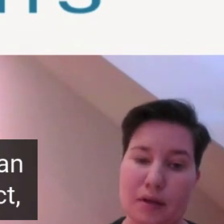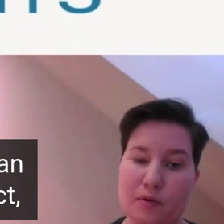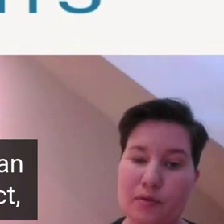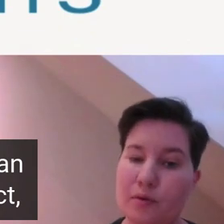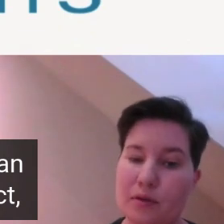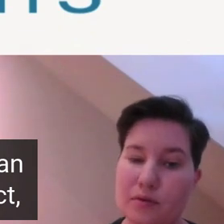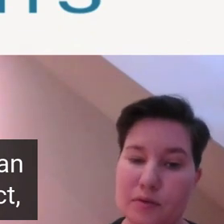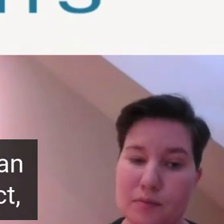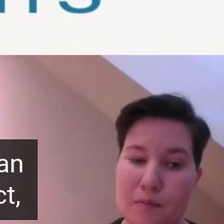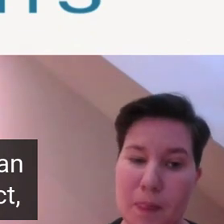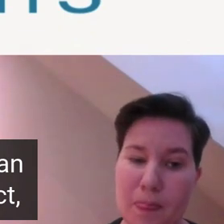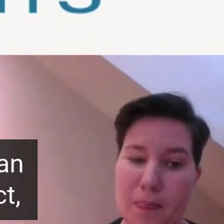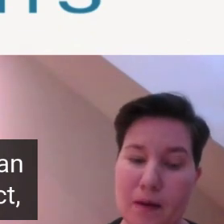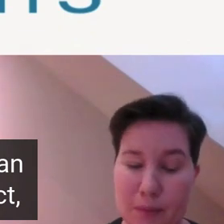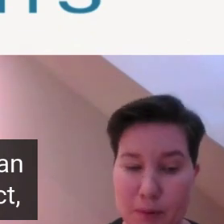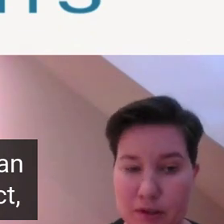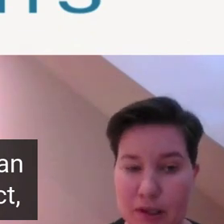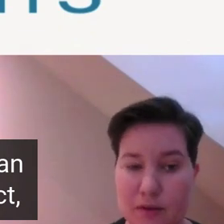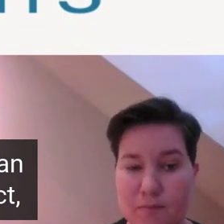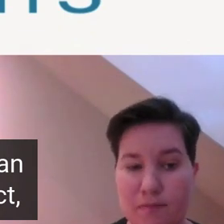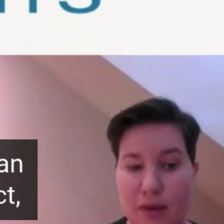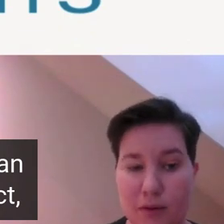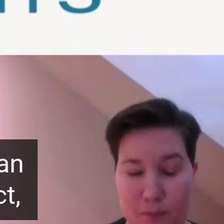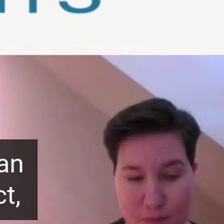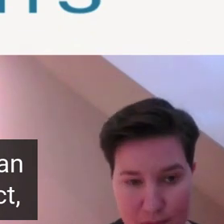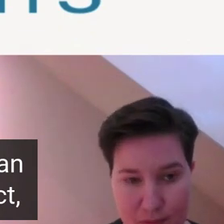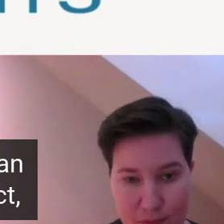1,300 disabled students.